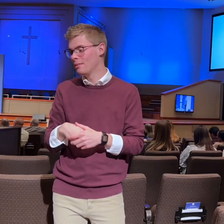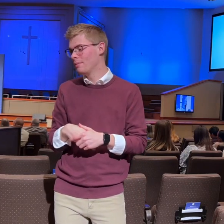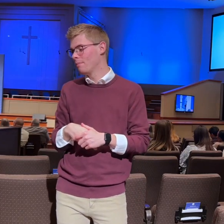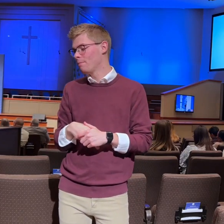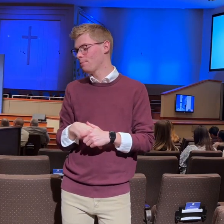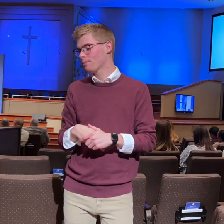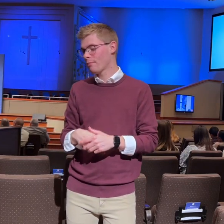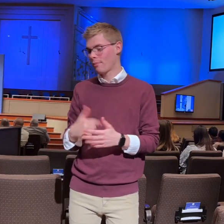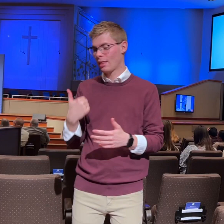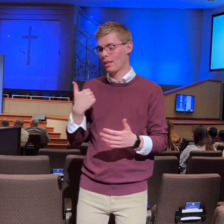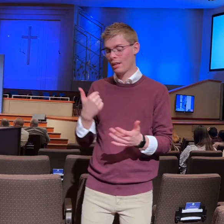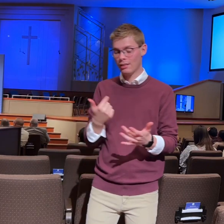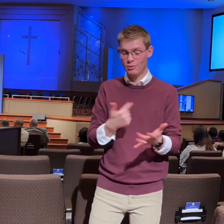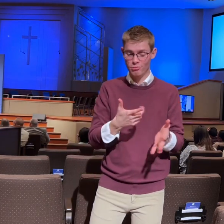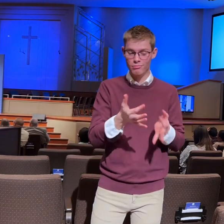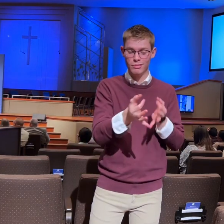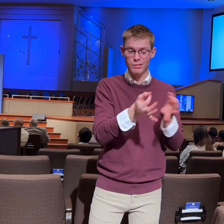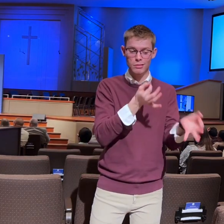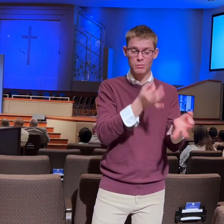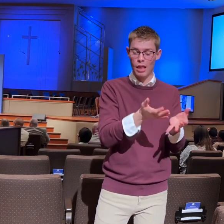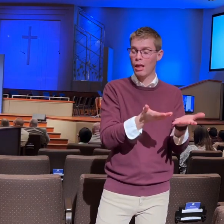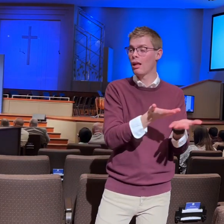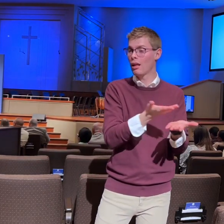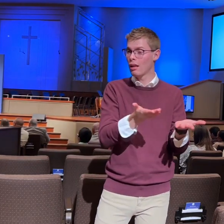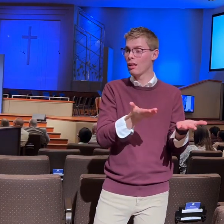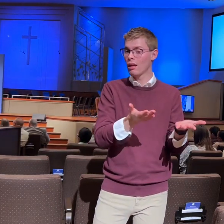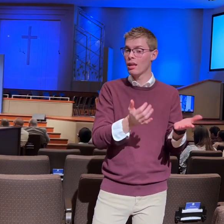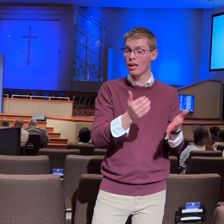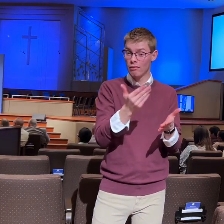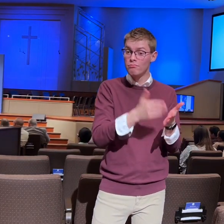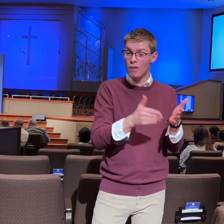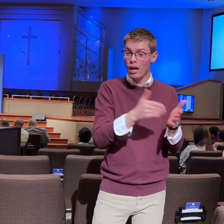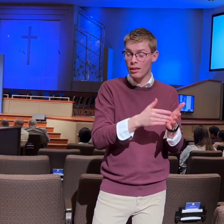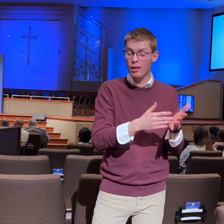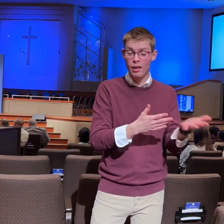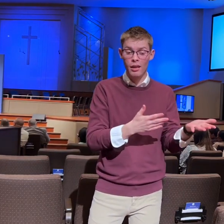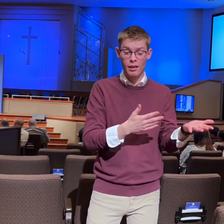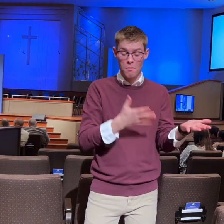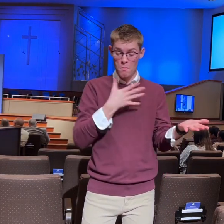And we took that man and his wife up to have a bite to eat.